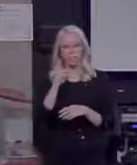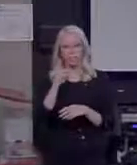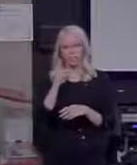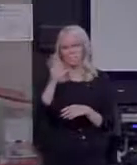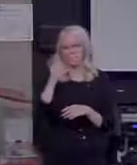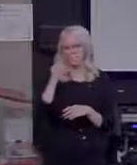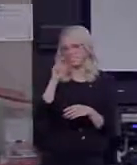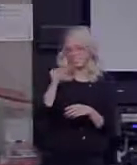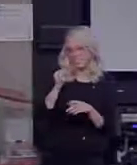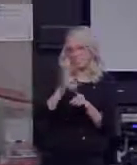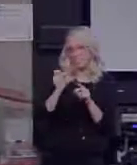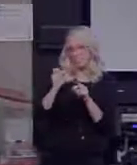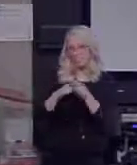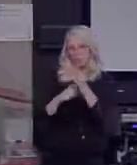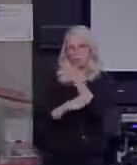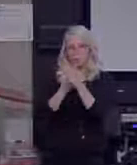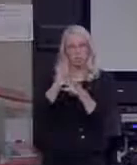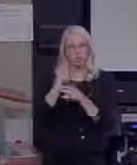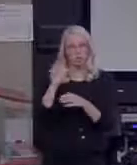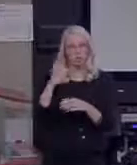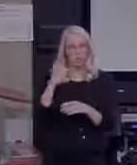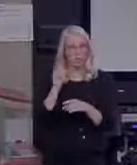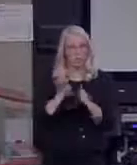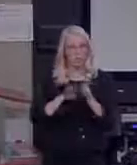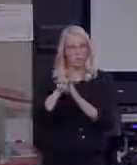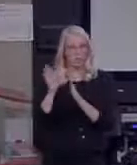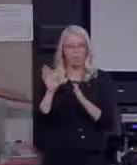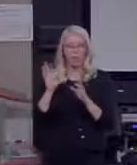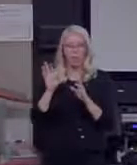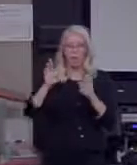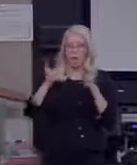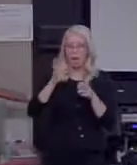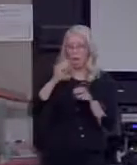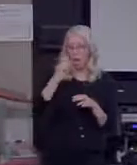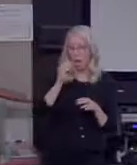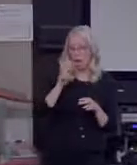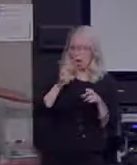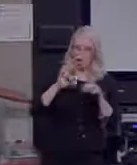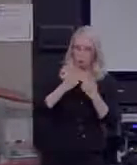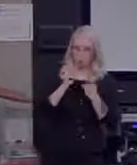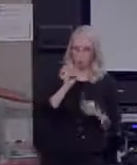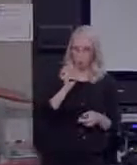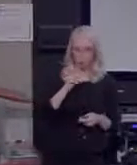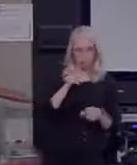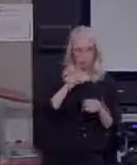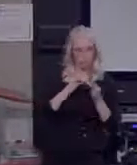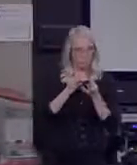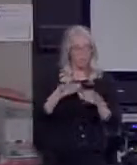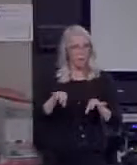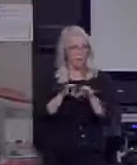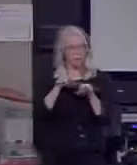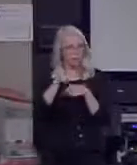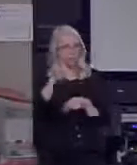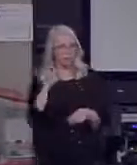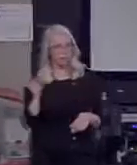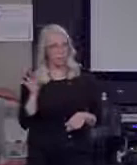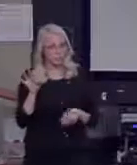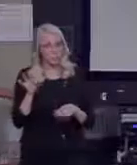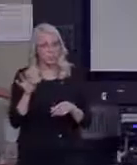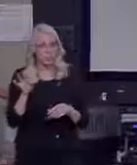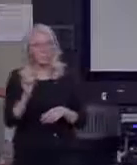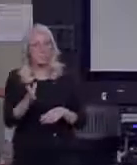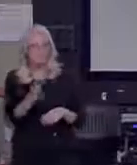Foundation for Child Development's How Do Families Matter in 2009. Mom